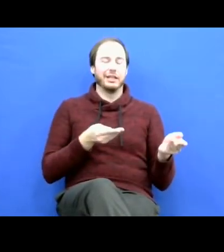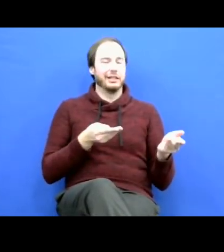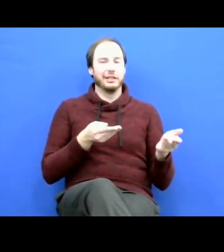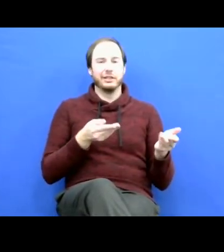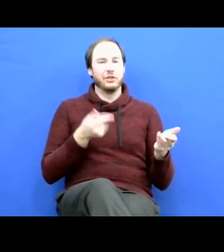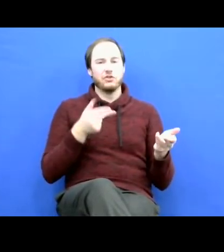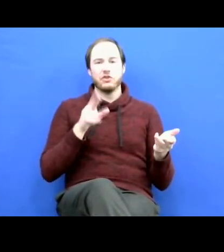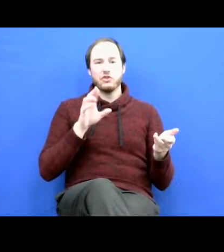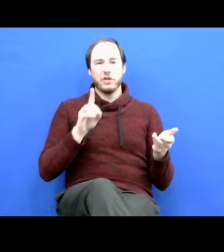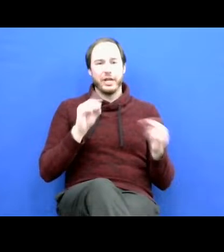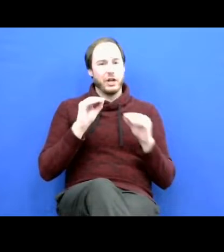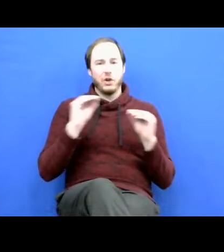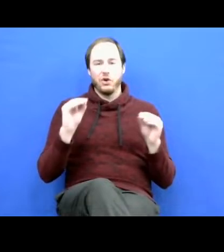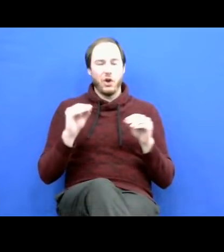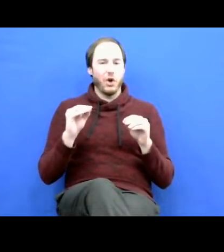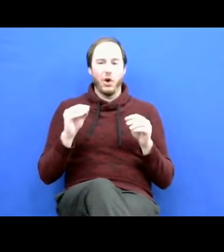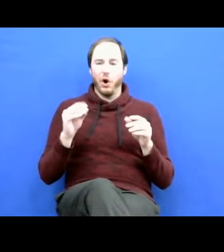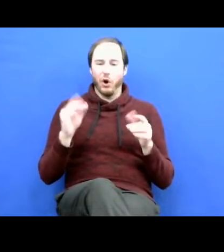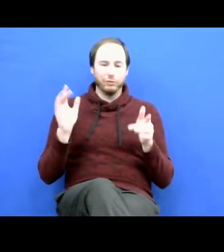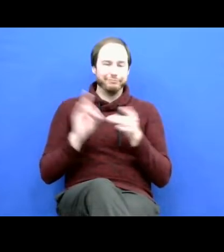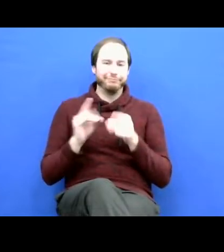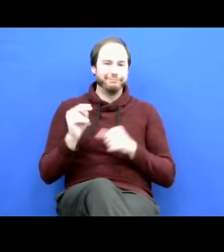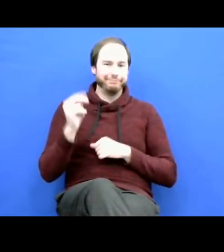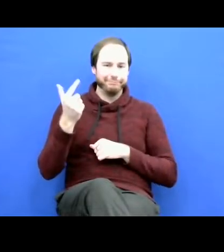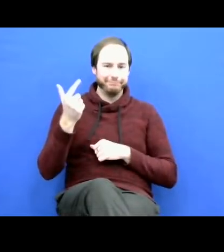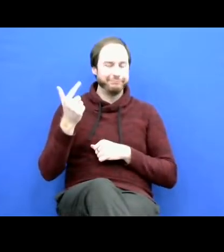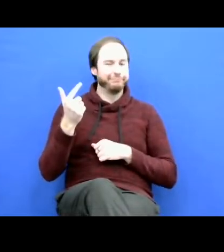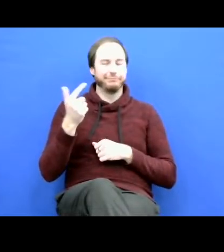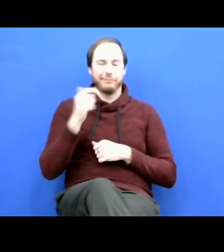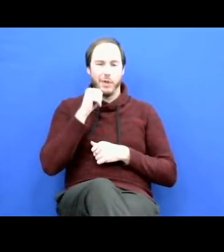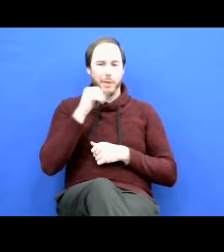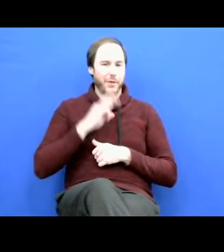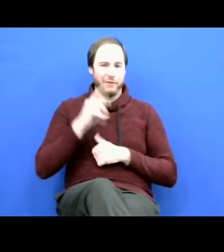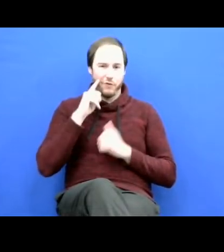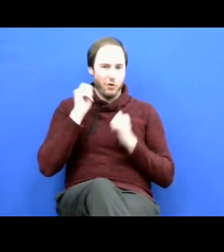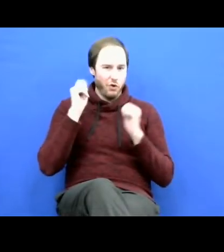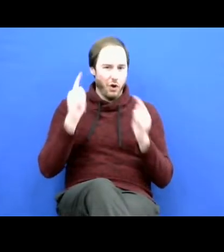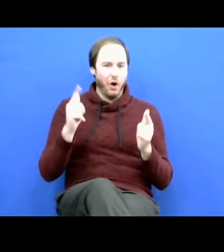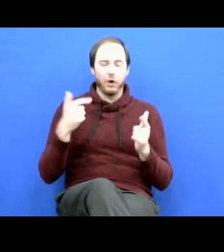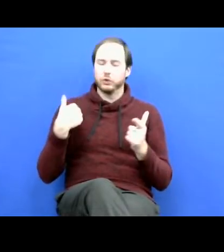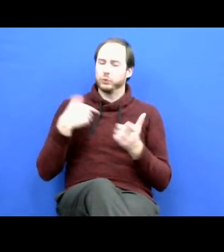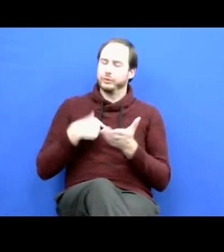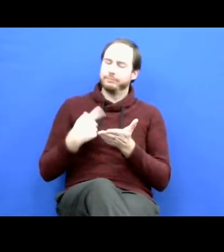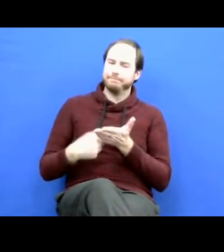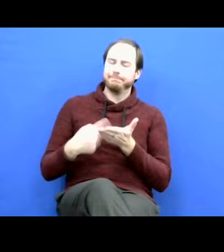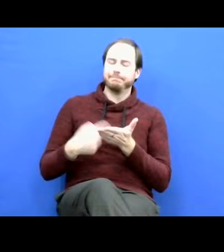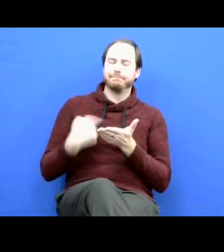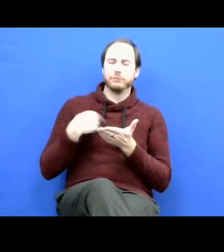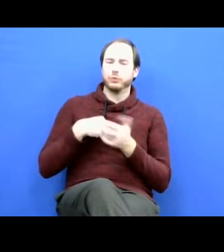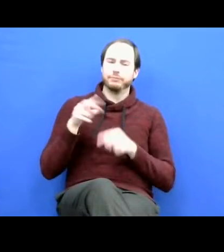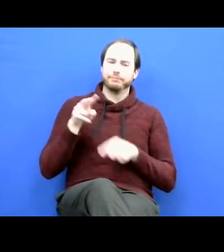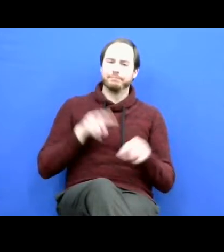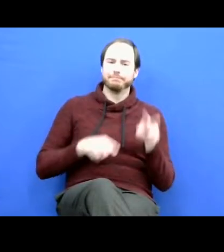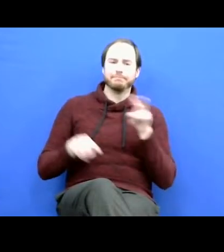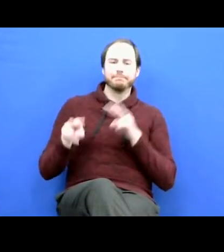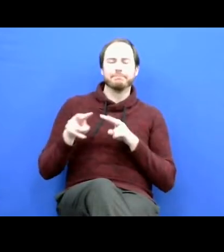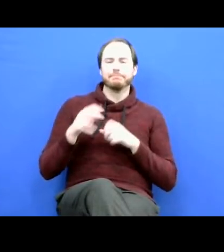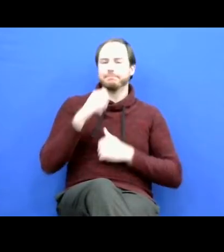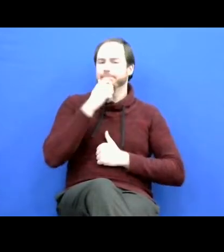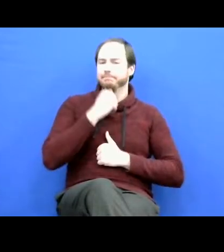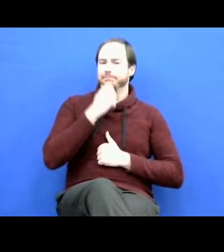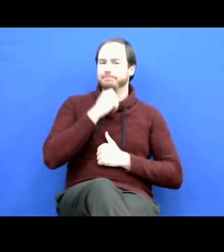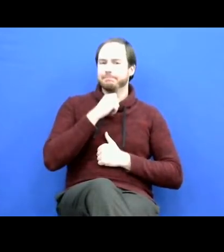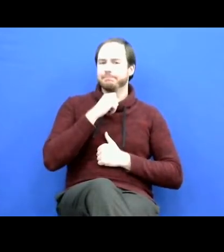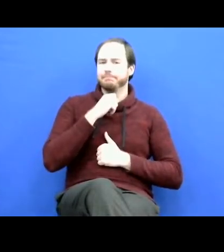grid. There's no good connection for that solar arrays. And so in discussing this, we looked at rather